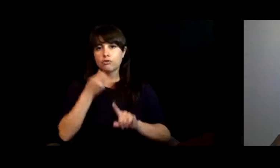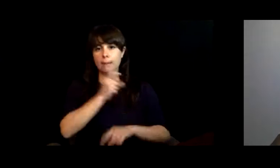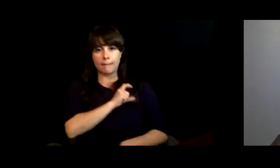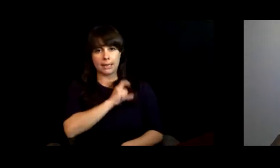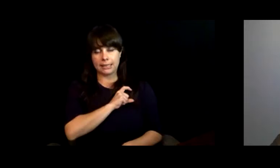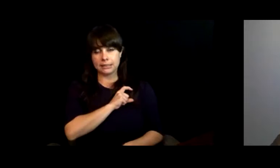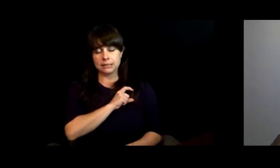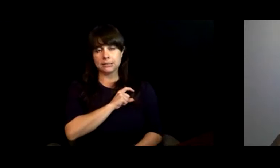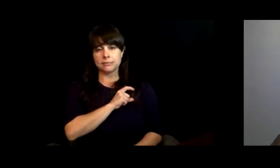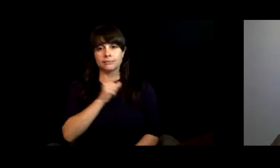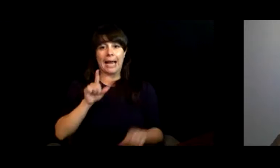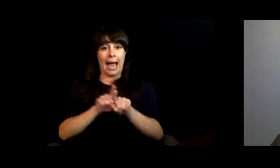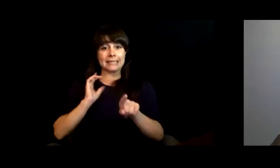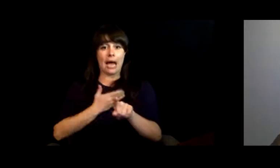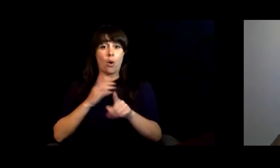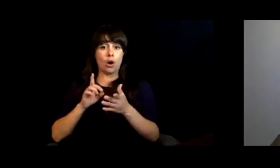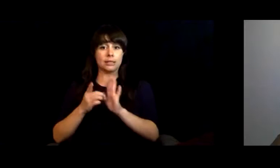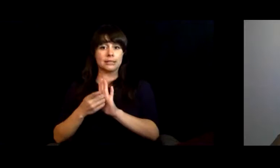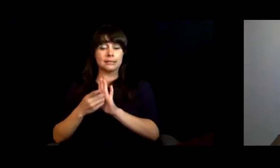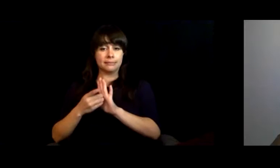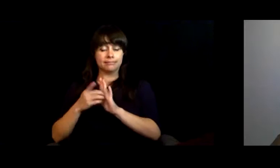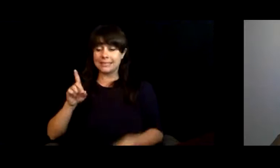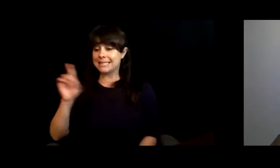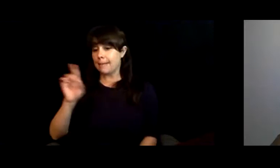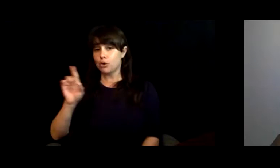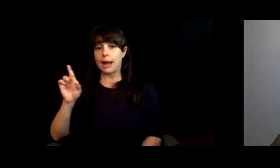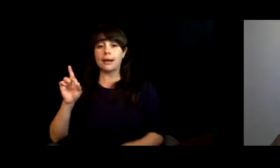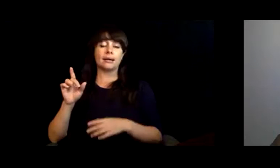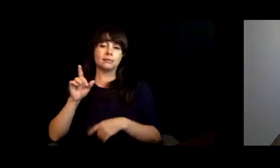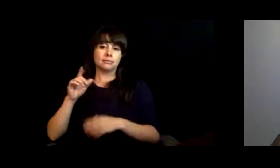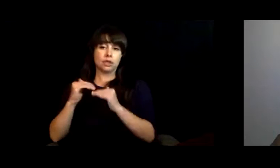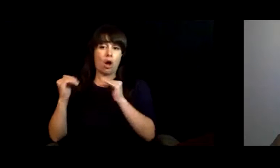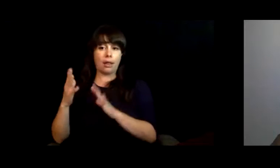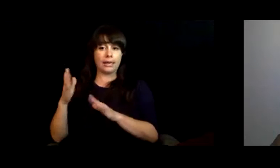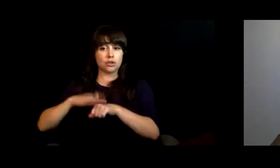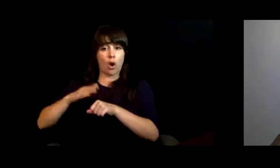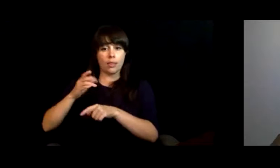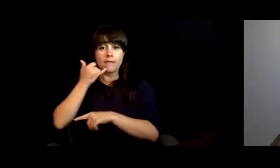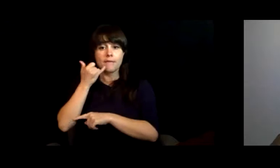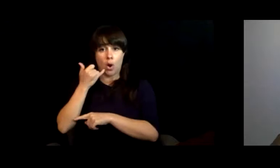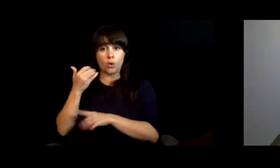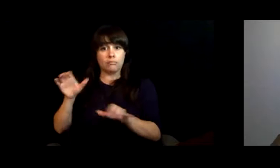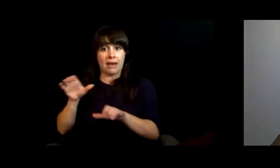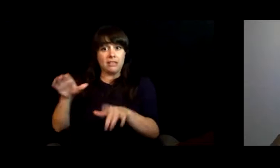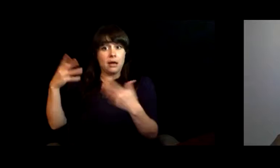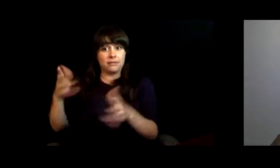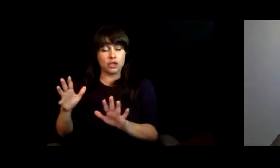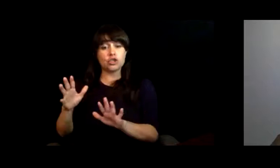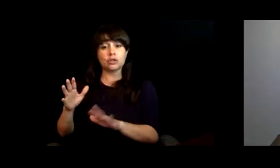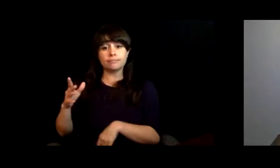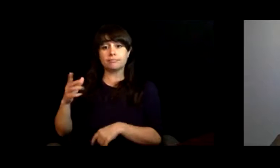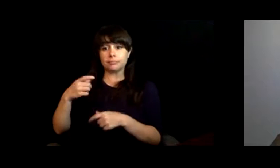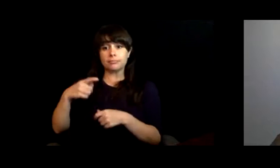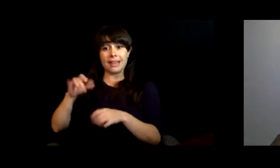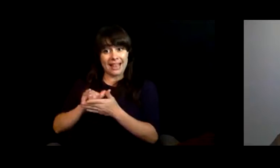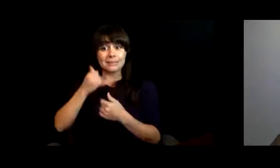our Democratic colleagues on this call have done. That's a mistake. They know that. Paul's an attorney. I'm not sure if Delegate